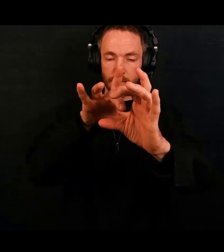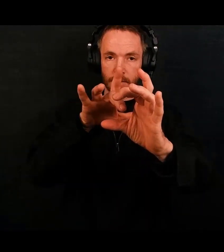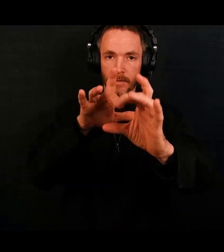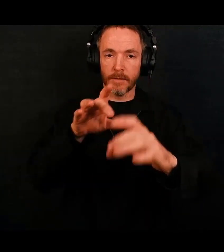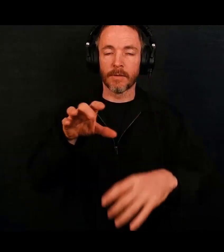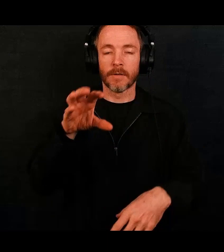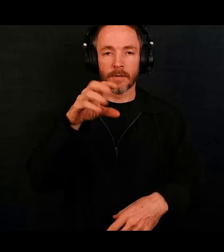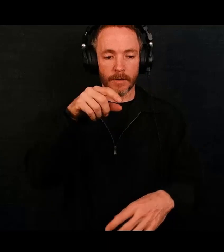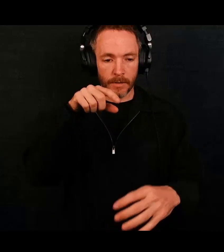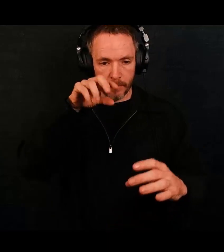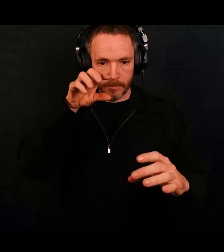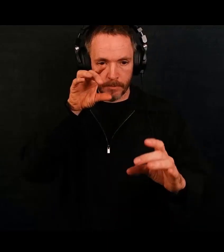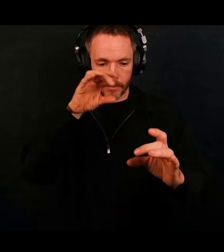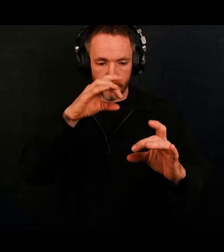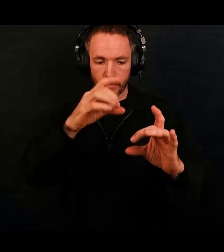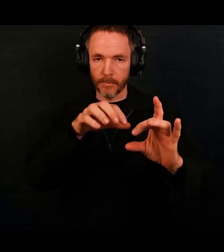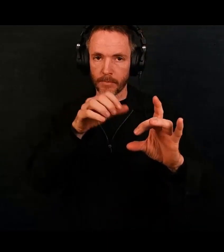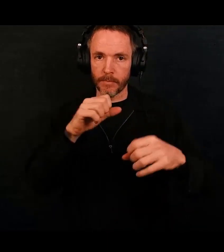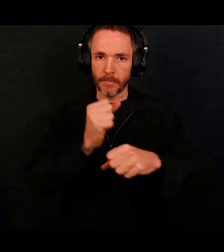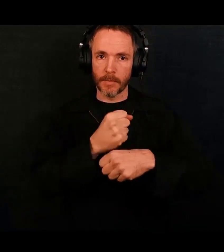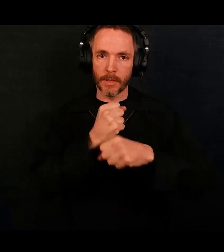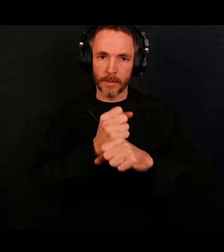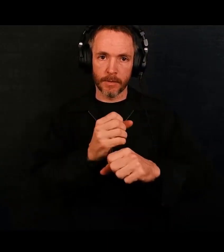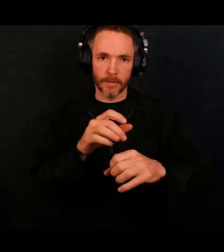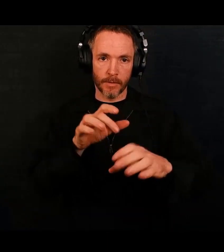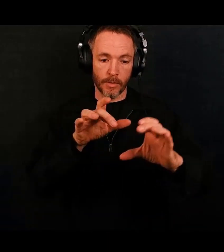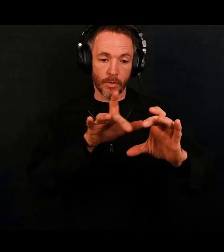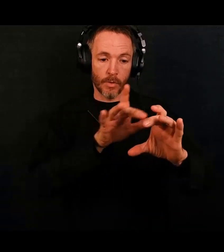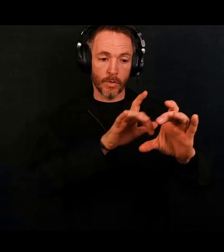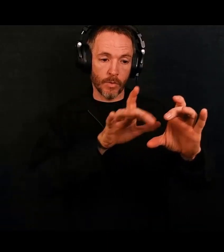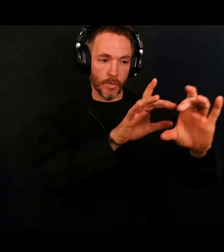and centers the pilot hole drill in it.